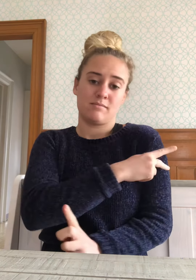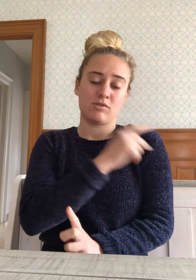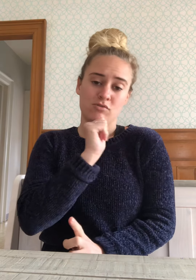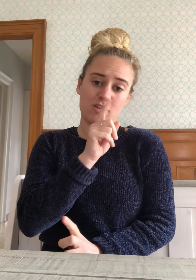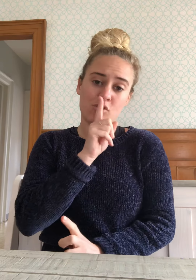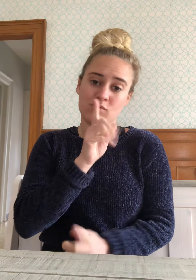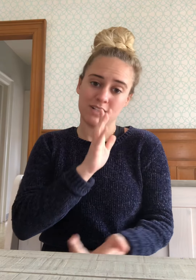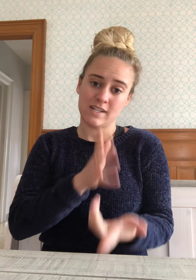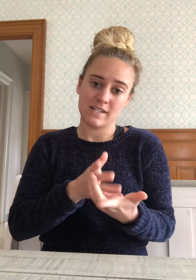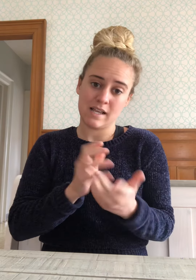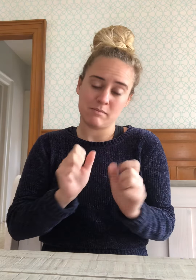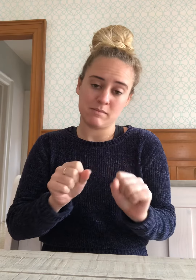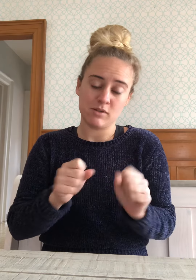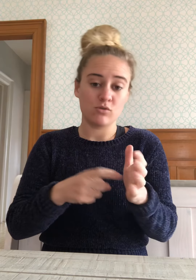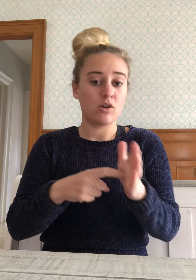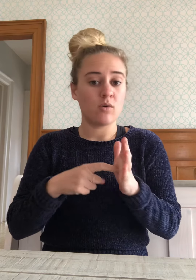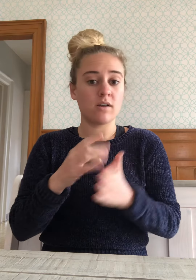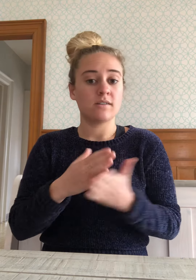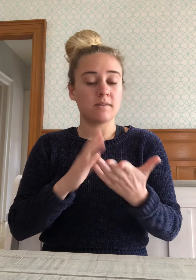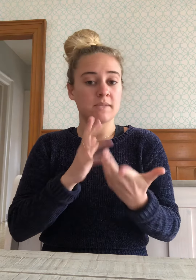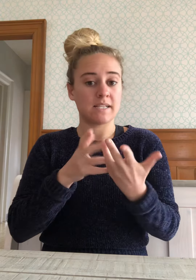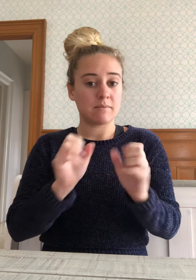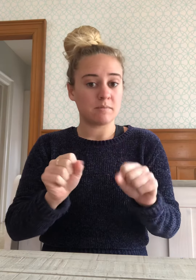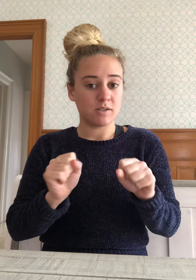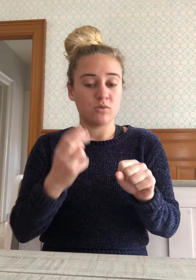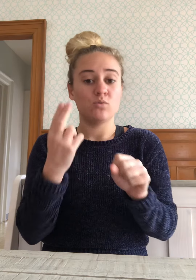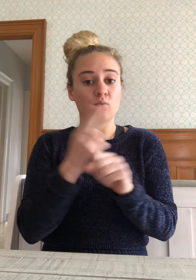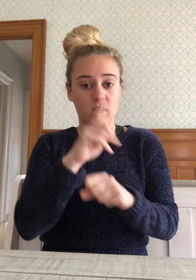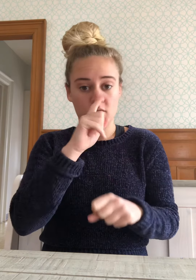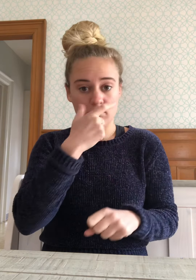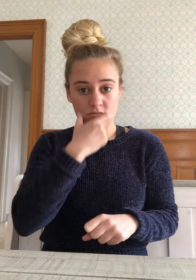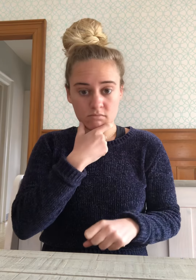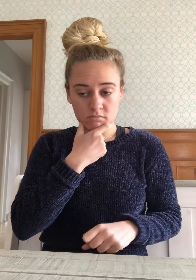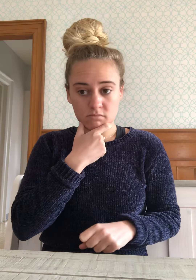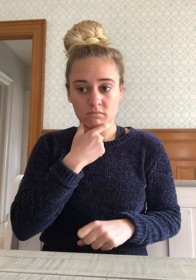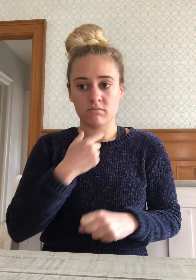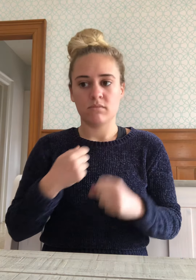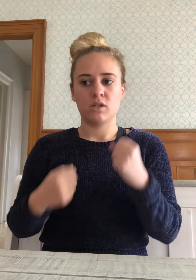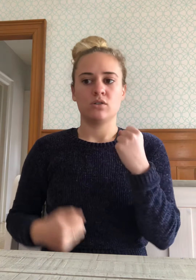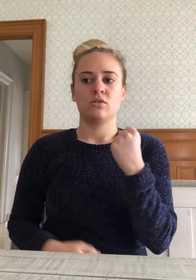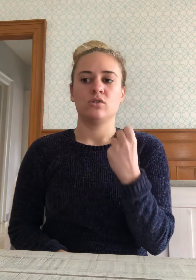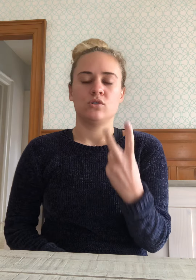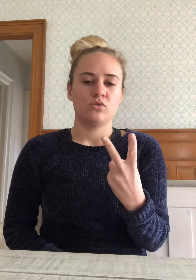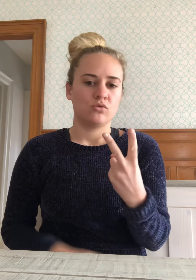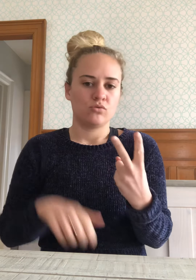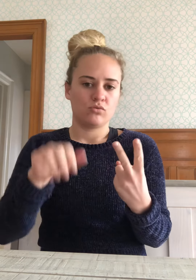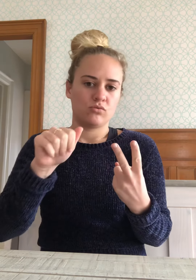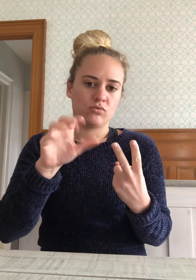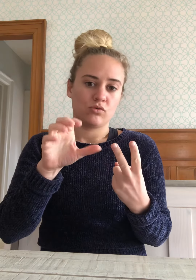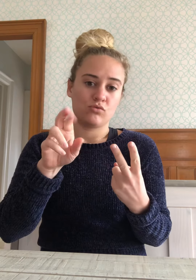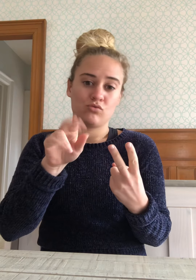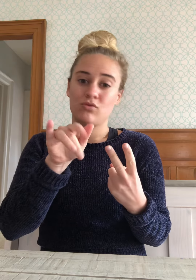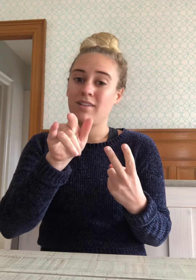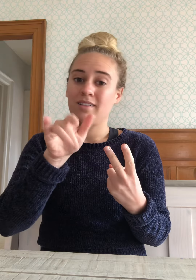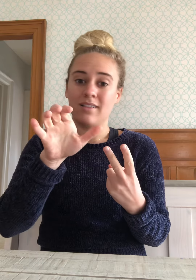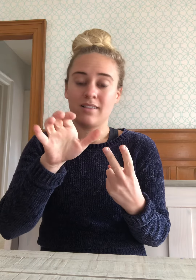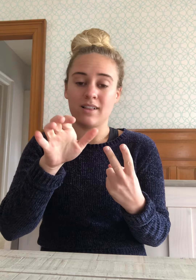certain degree of adaptability to wear dentures. These are two acrylic objects. They're foreign objects